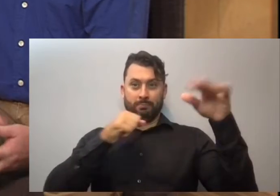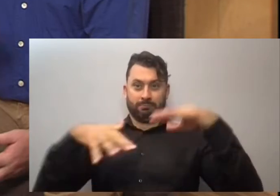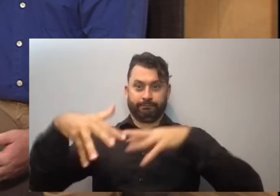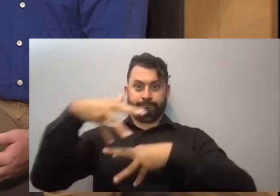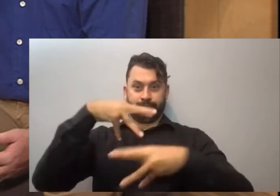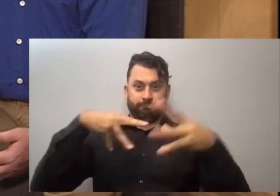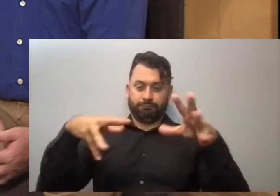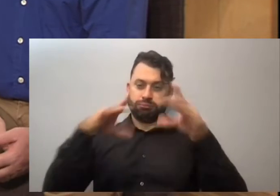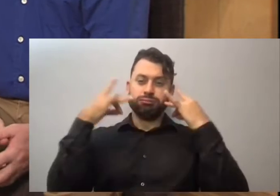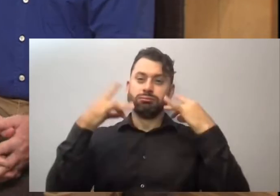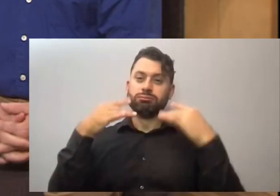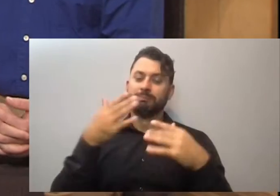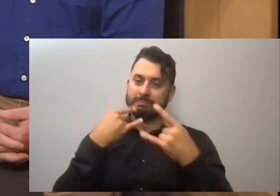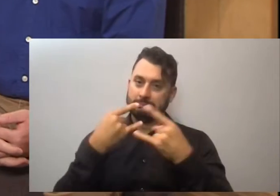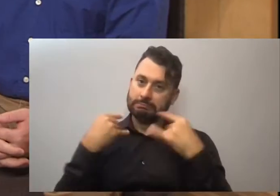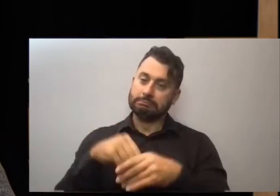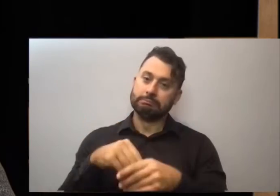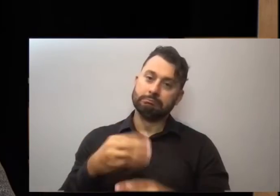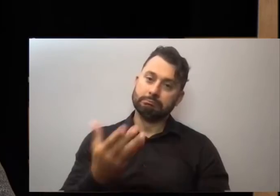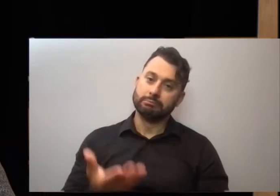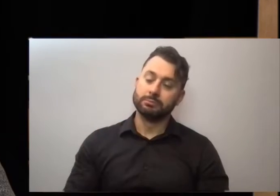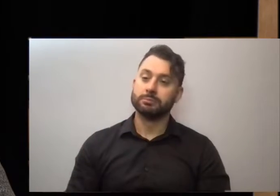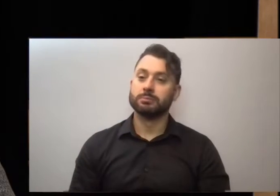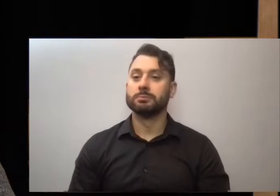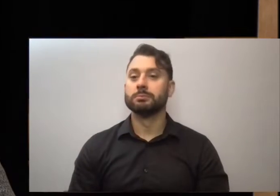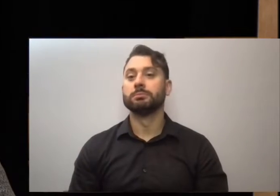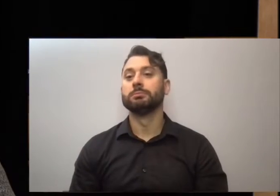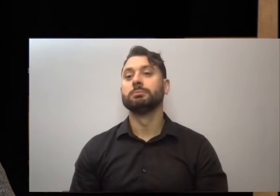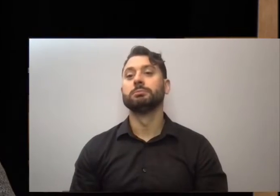You're welcome. Thank you.